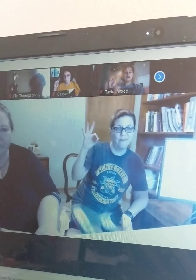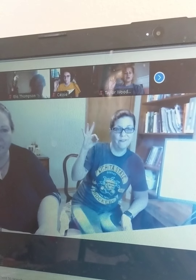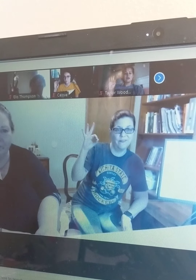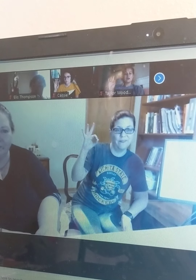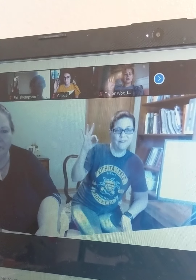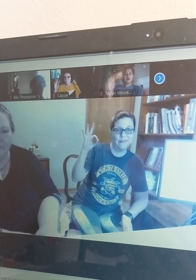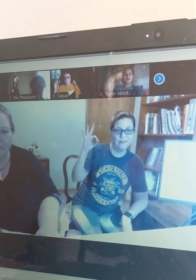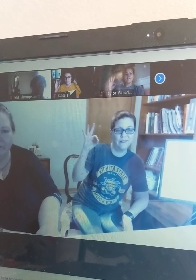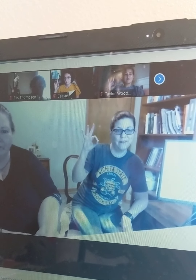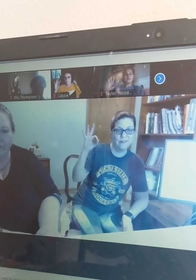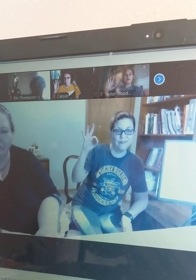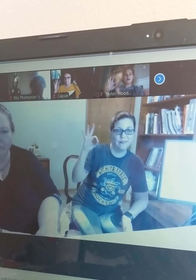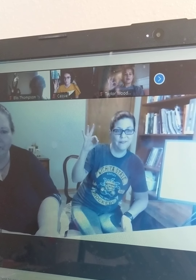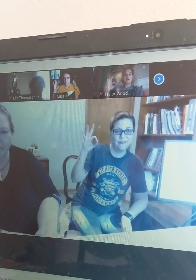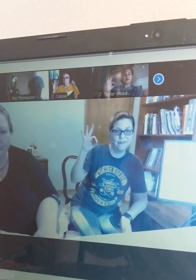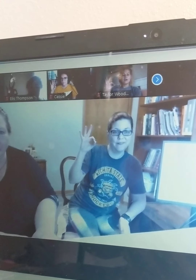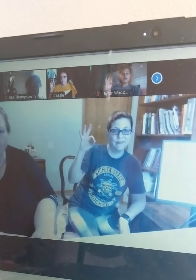F,